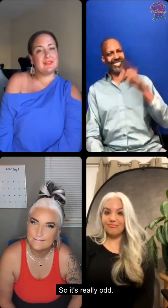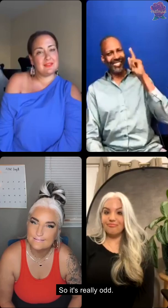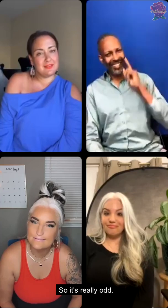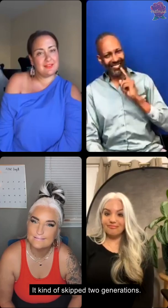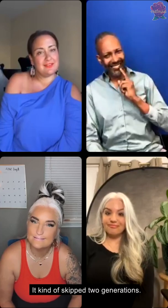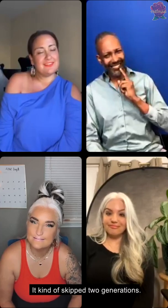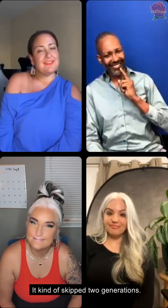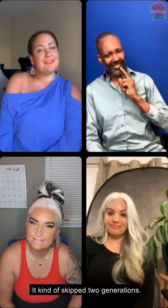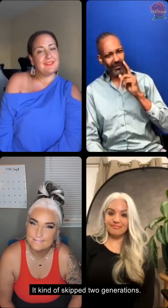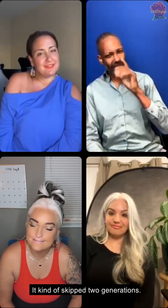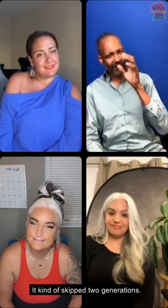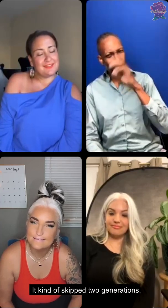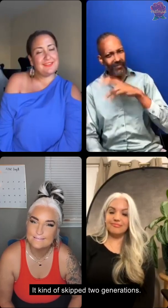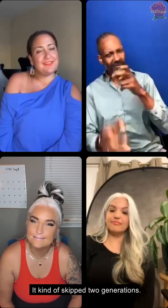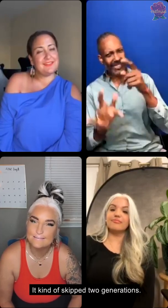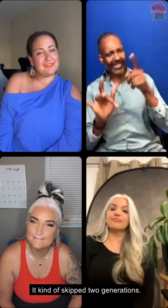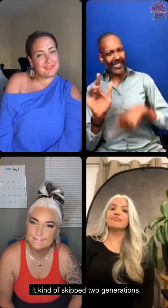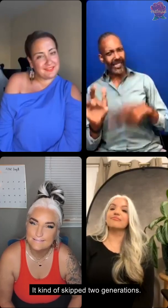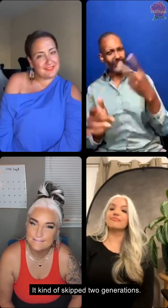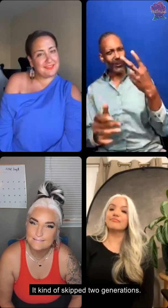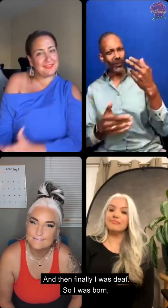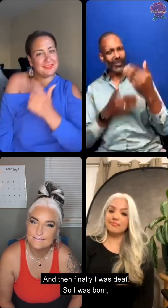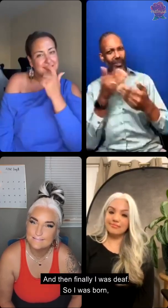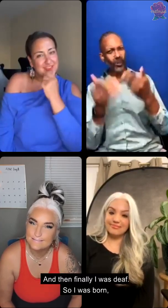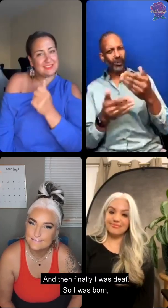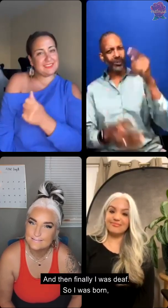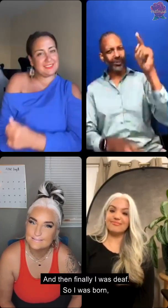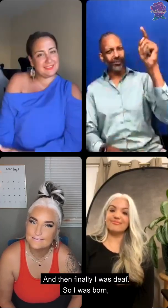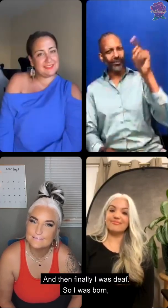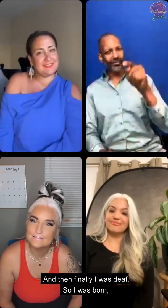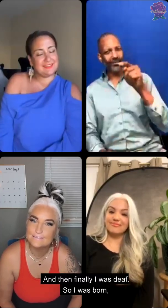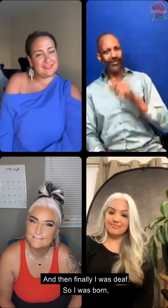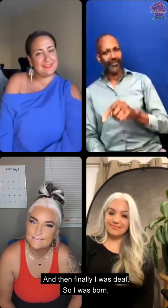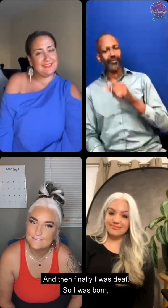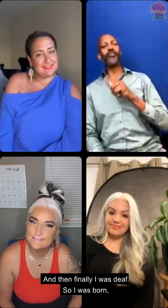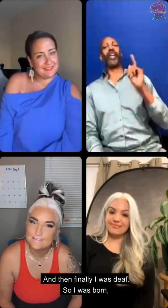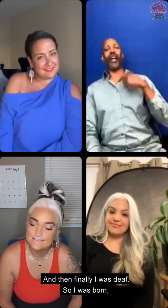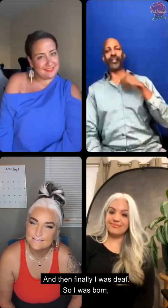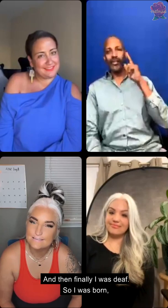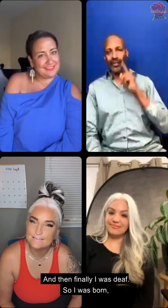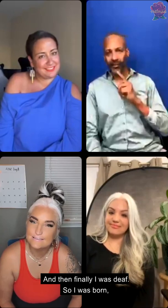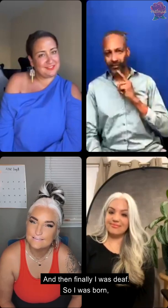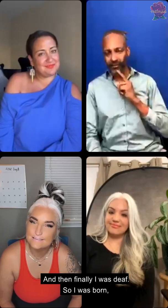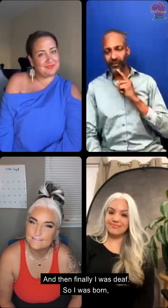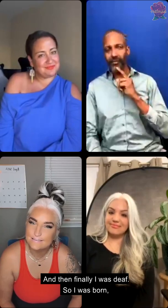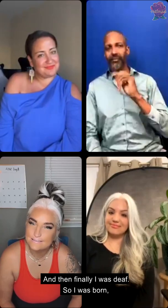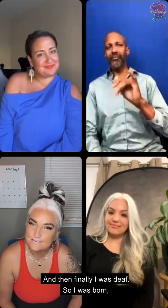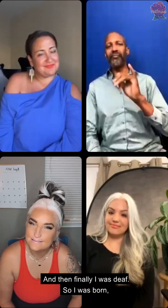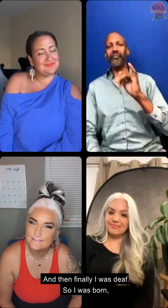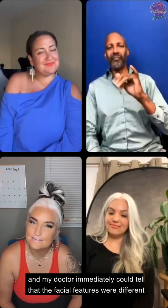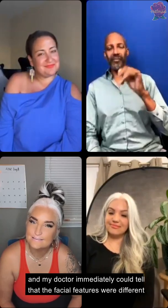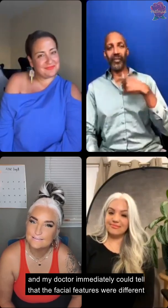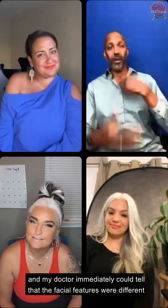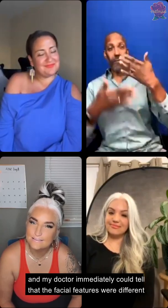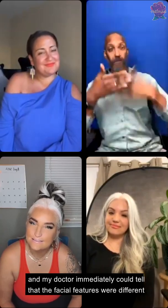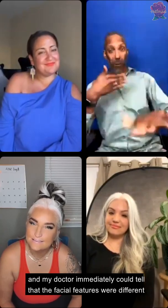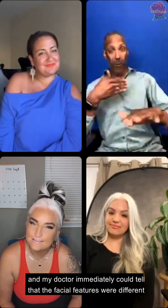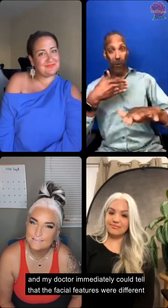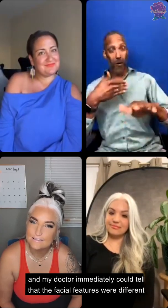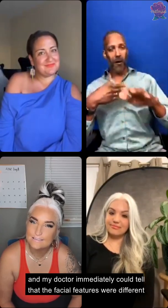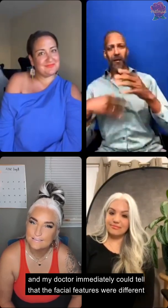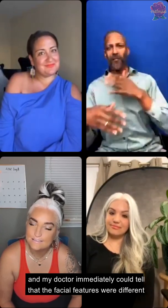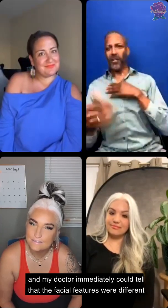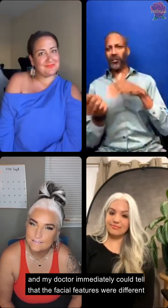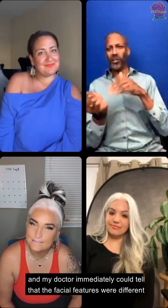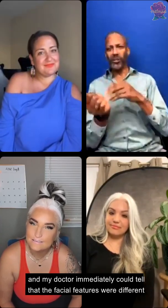myself, deaf. So it was really odd. It kind of skipped 2 generations. And then finally, I was deaf. So I was born,